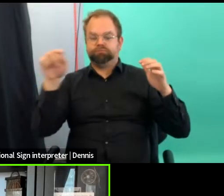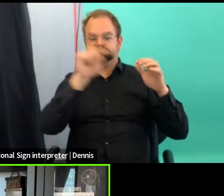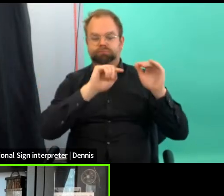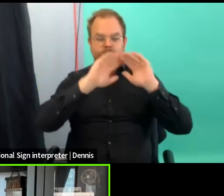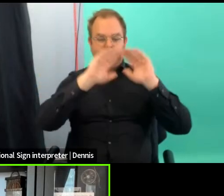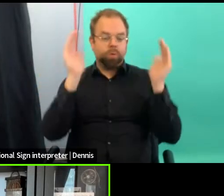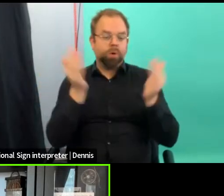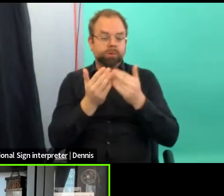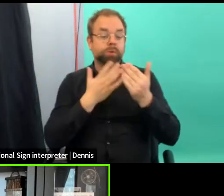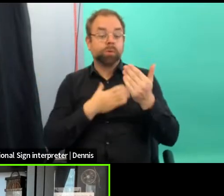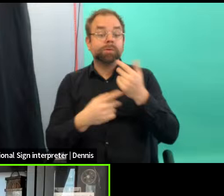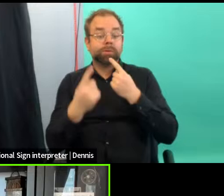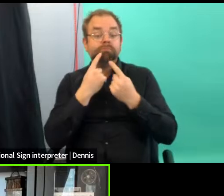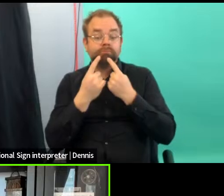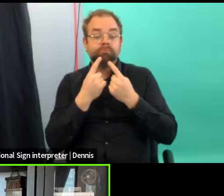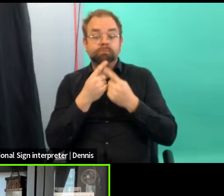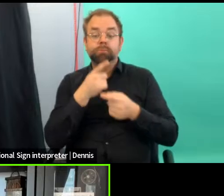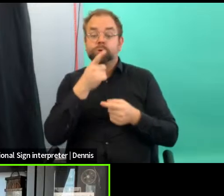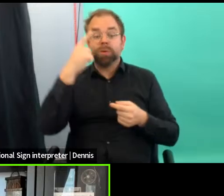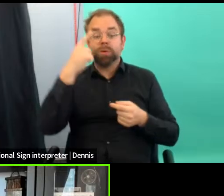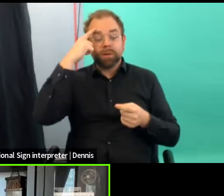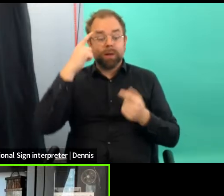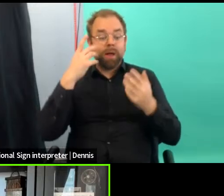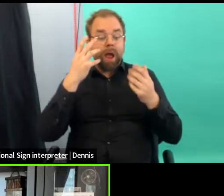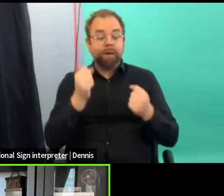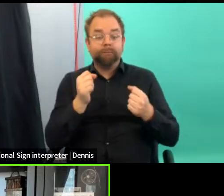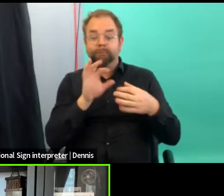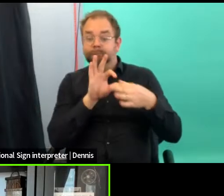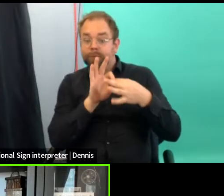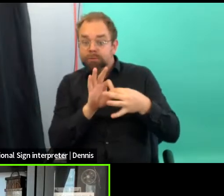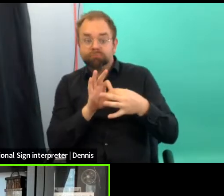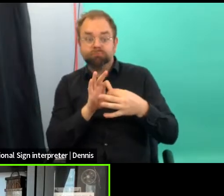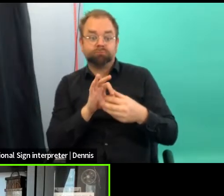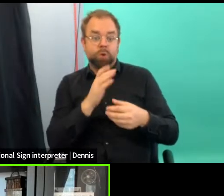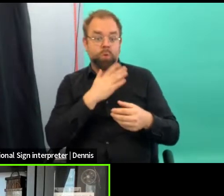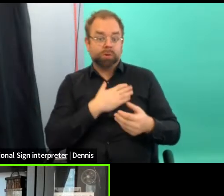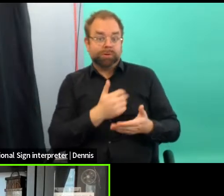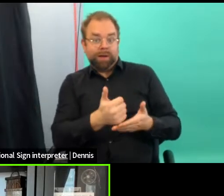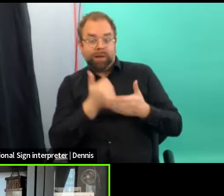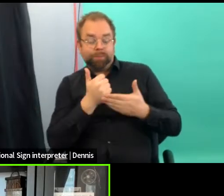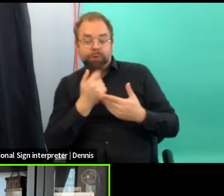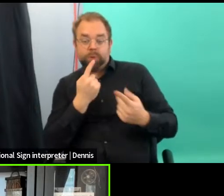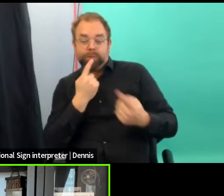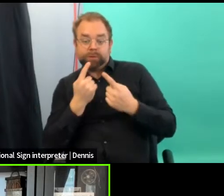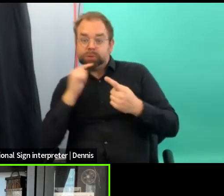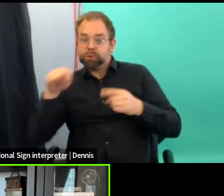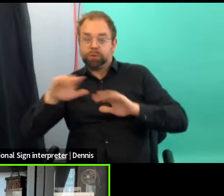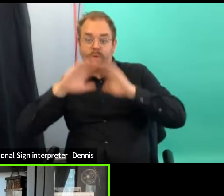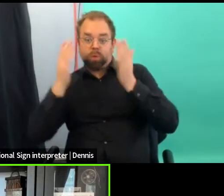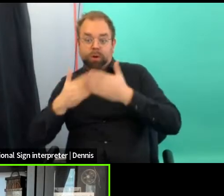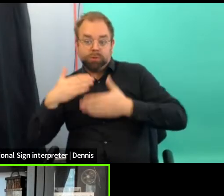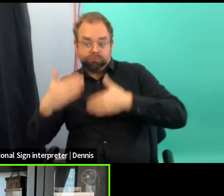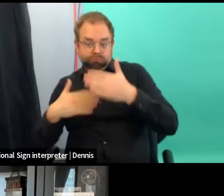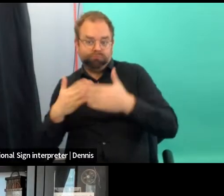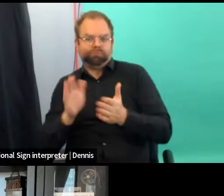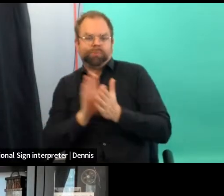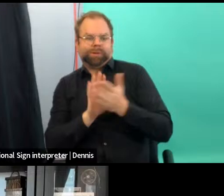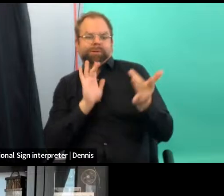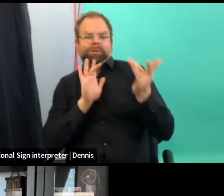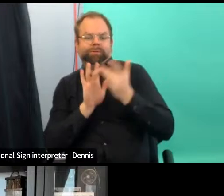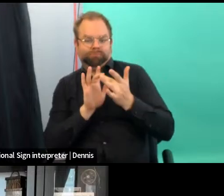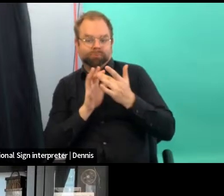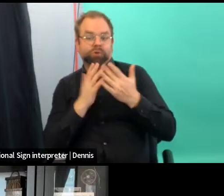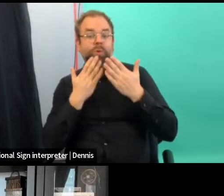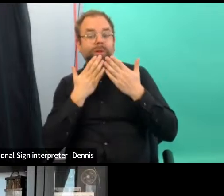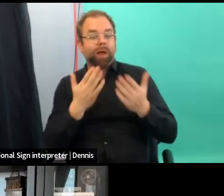again, thank you for including me and Jaden through the video in the important conversation today. Thank you, Mike. Thank